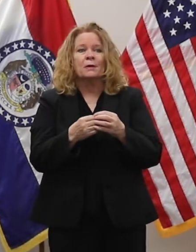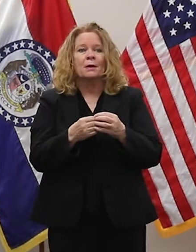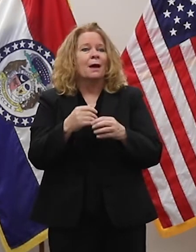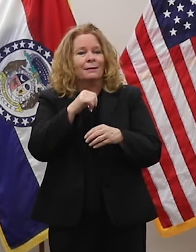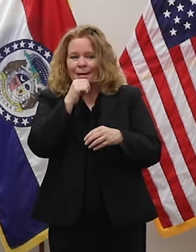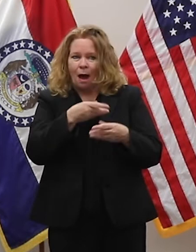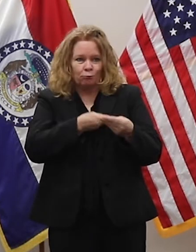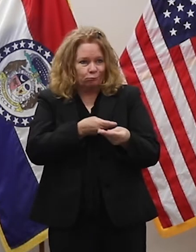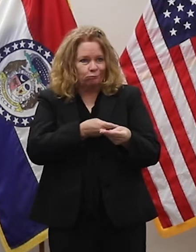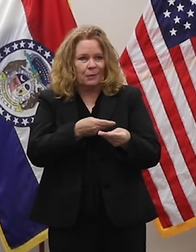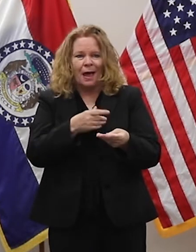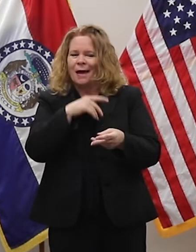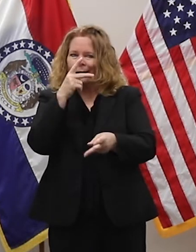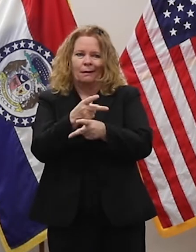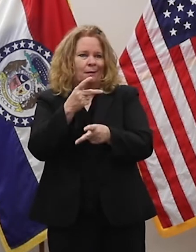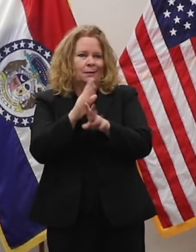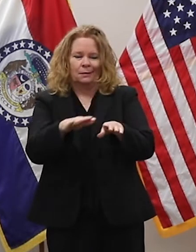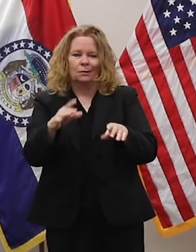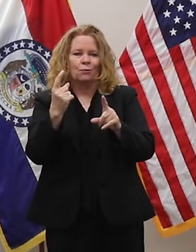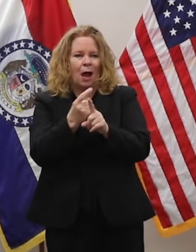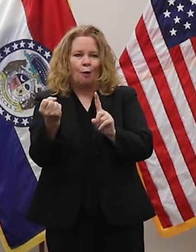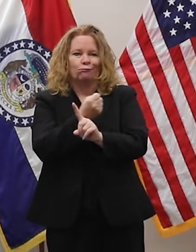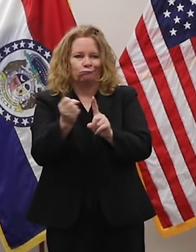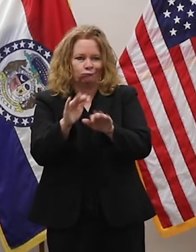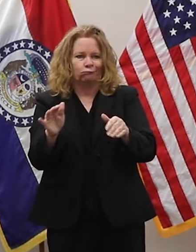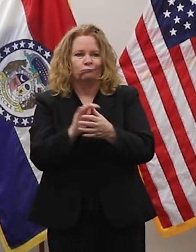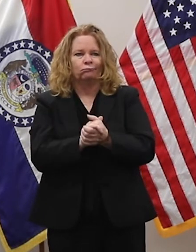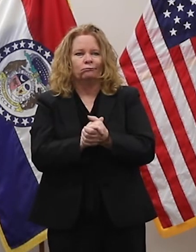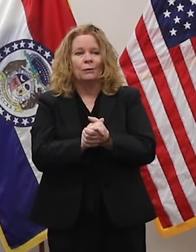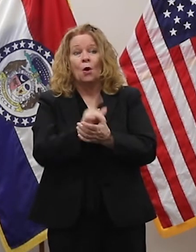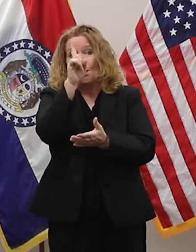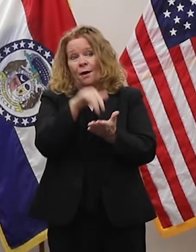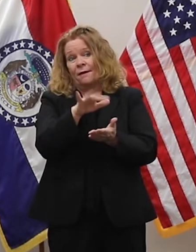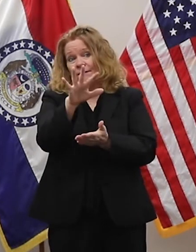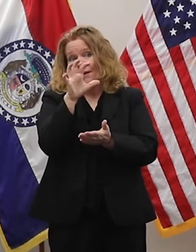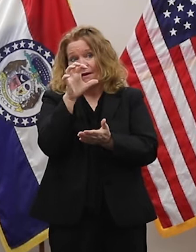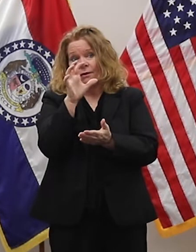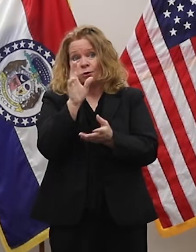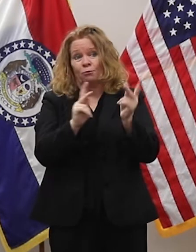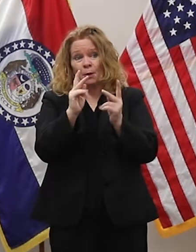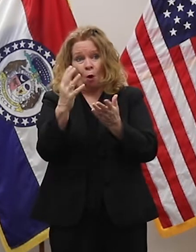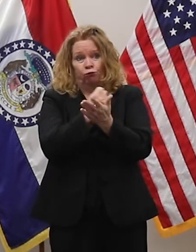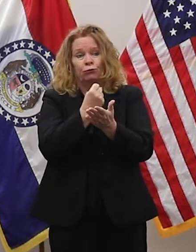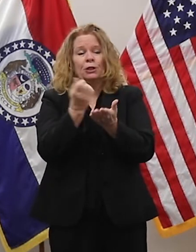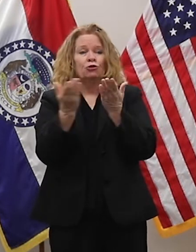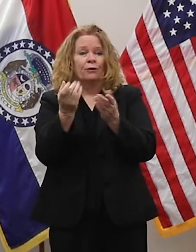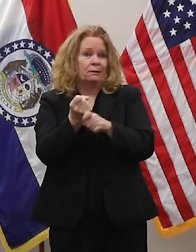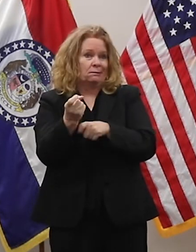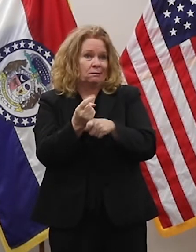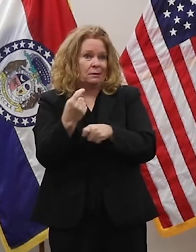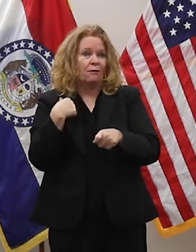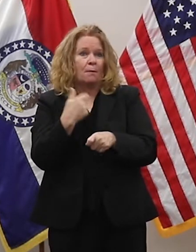maltreatment. About 1,500 patients receive these services and care annually from our health department,